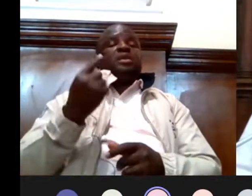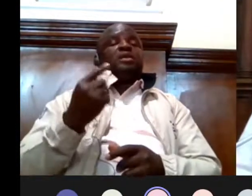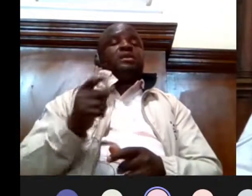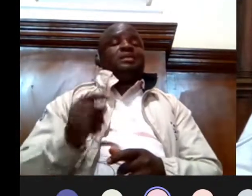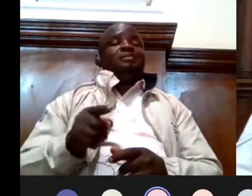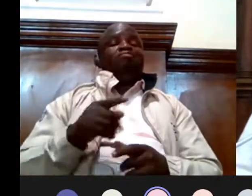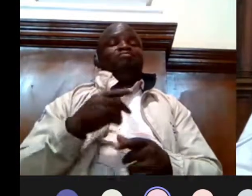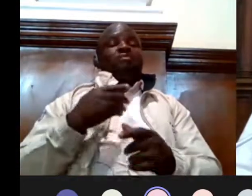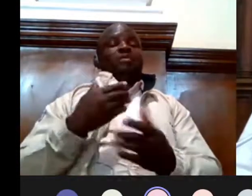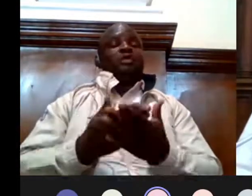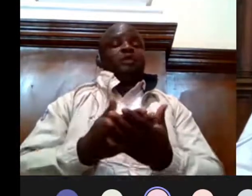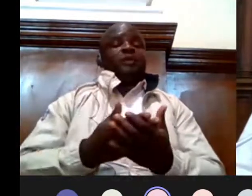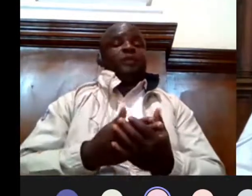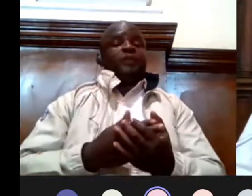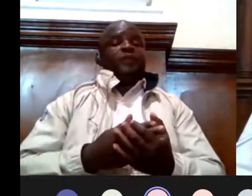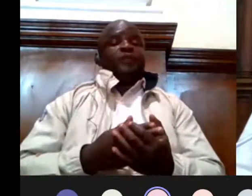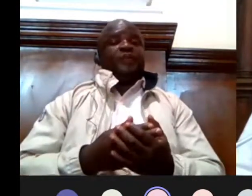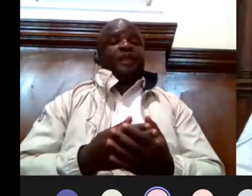the